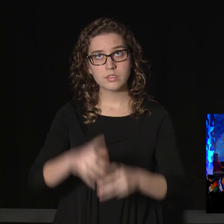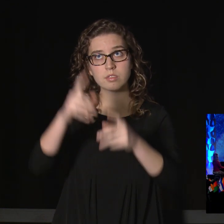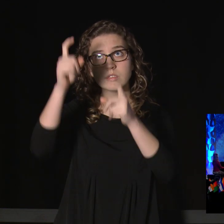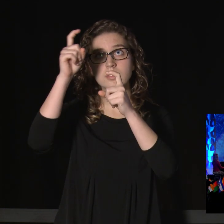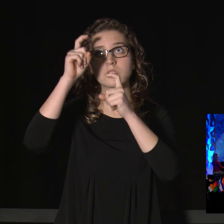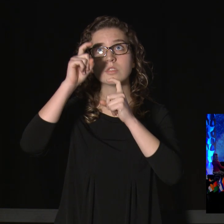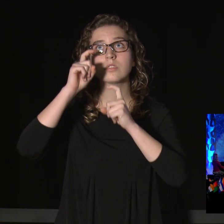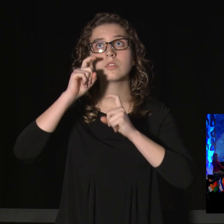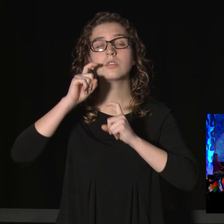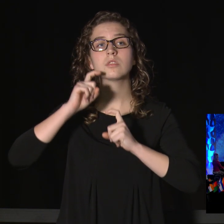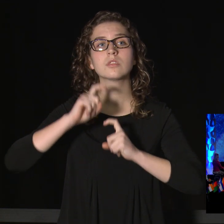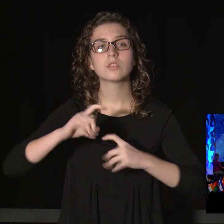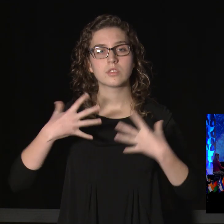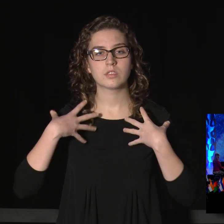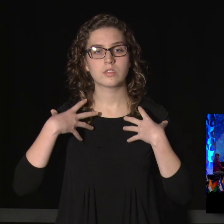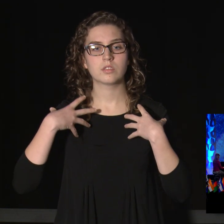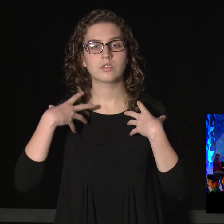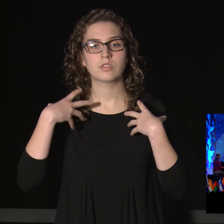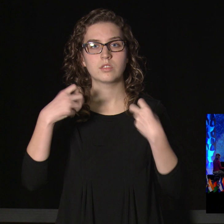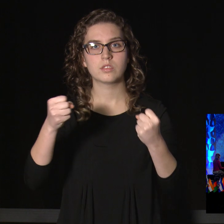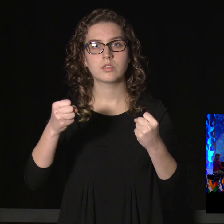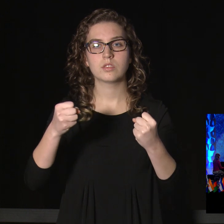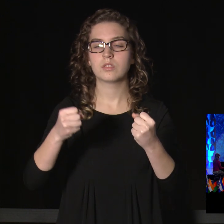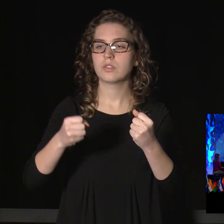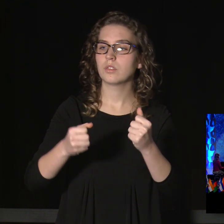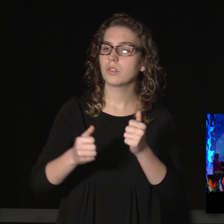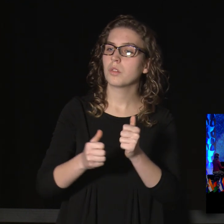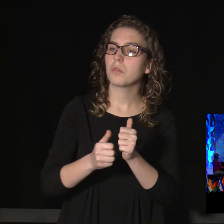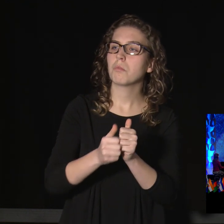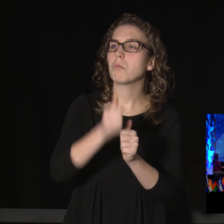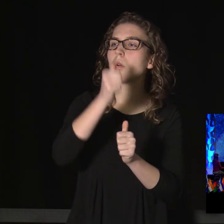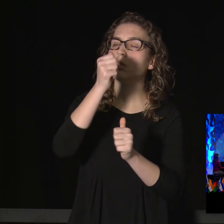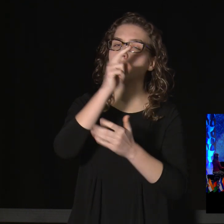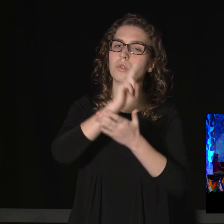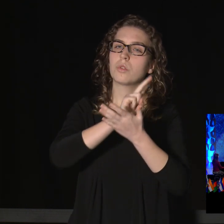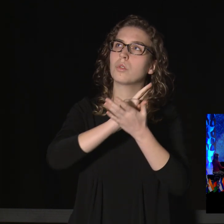Give us strength, most holy